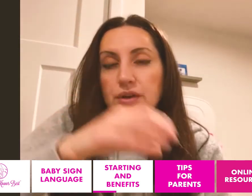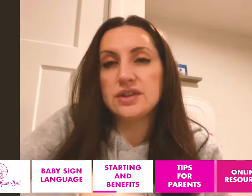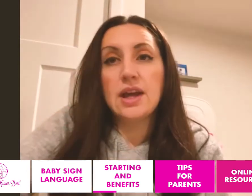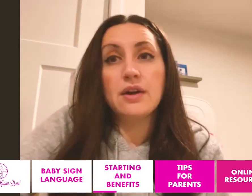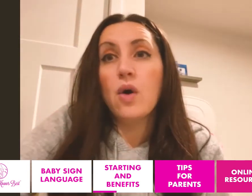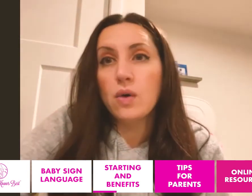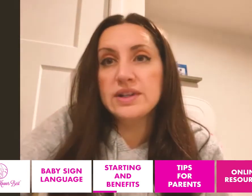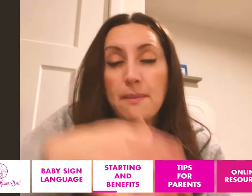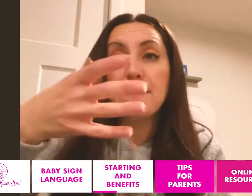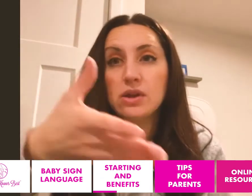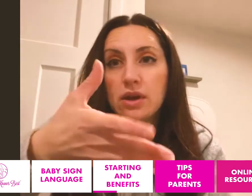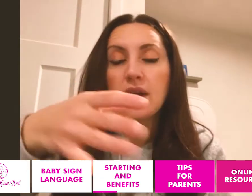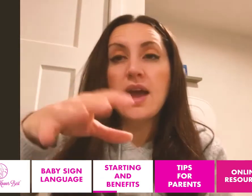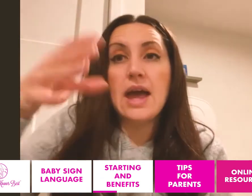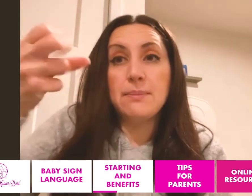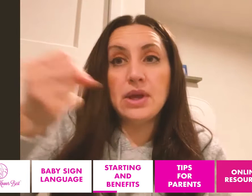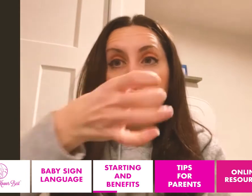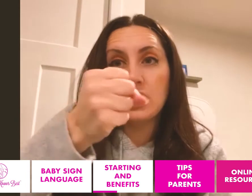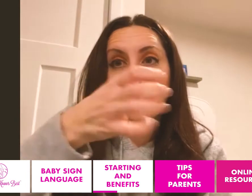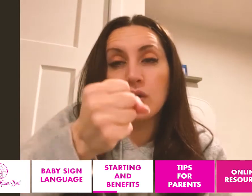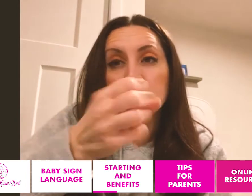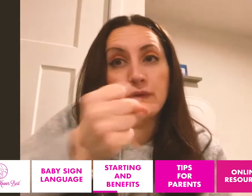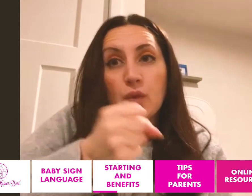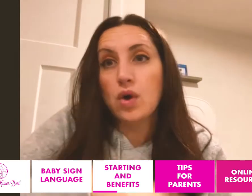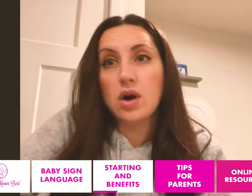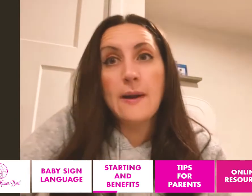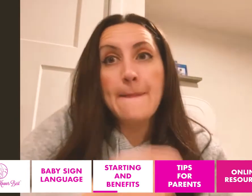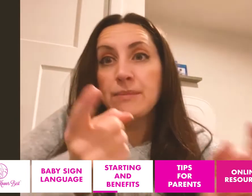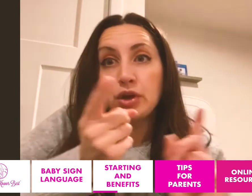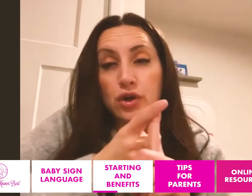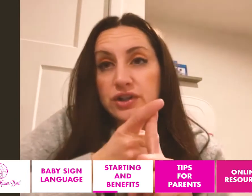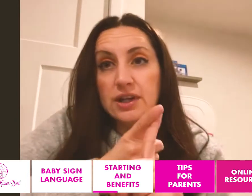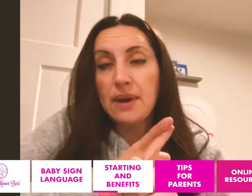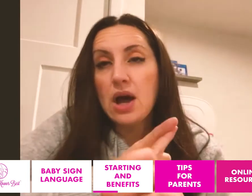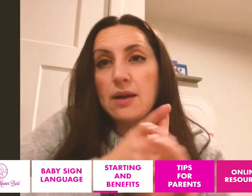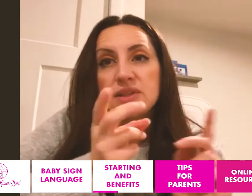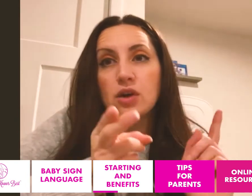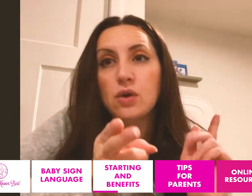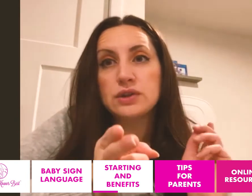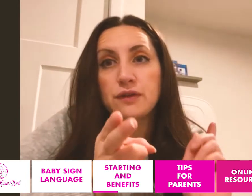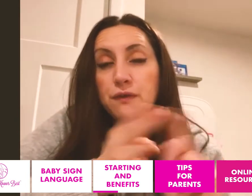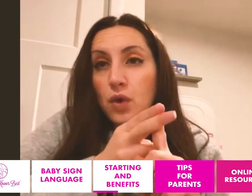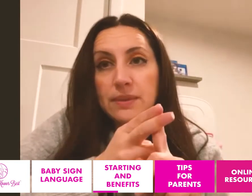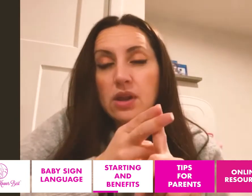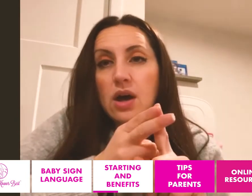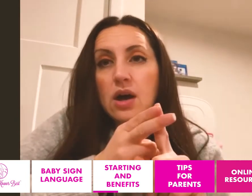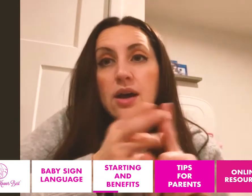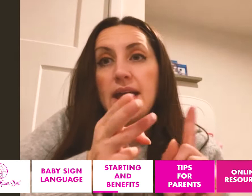and always milk. And milk goes for nursing moms, it goes for formula, any